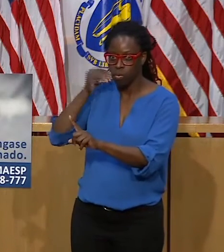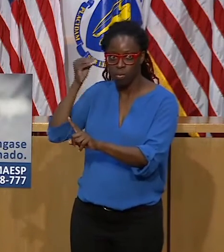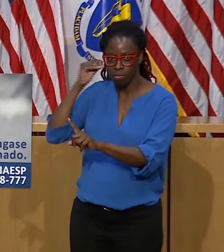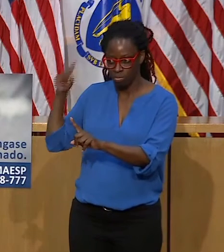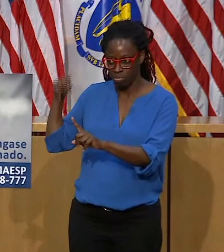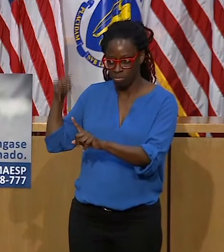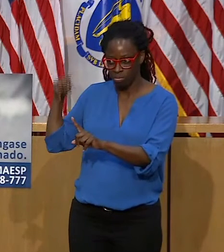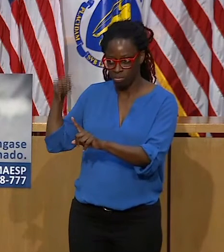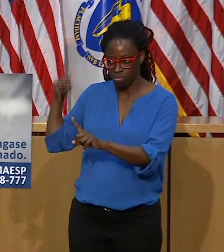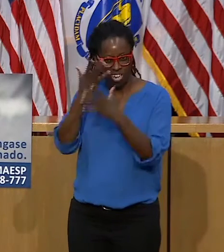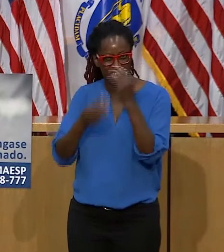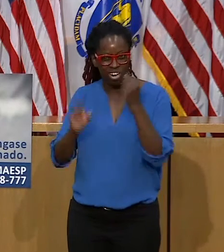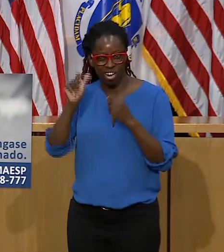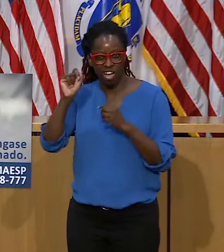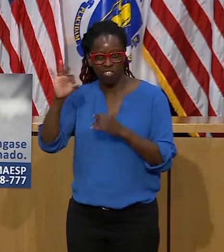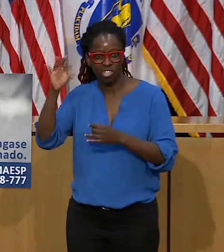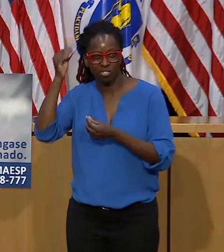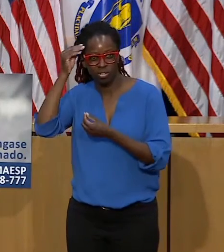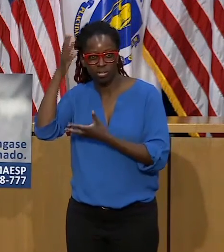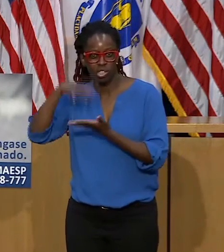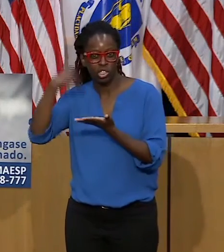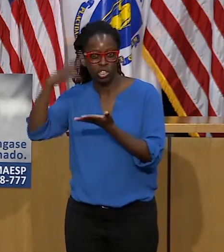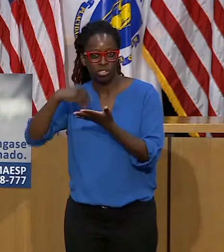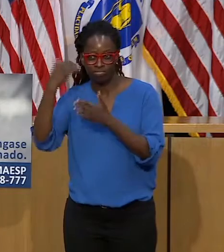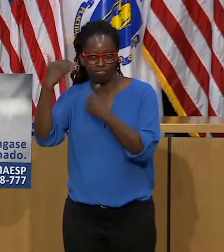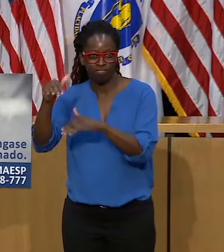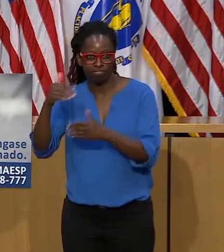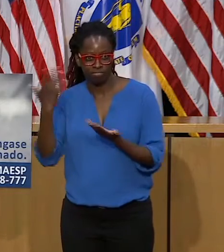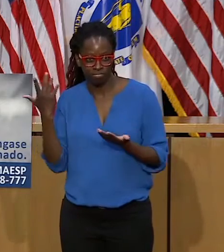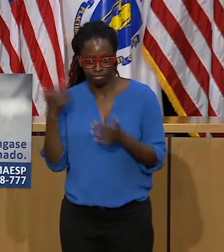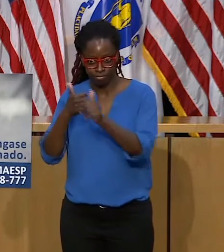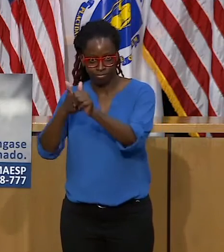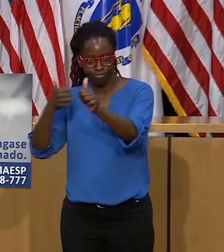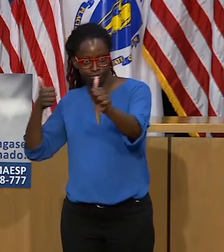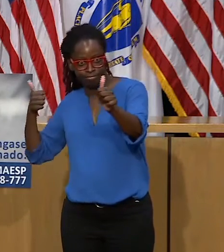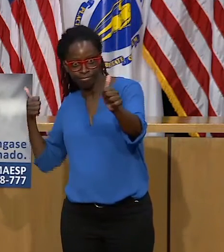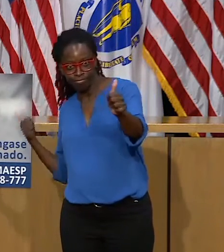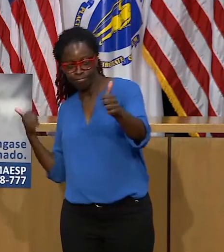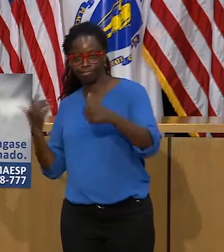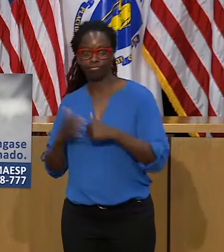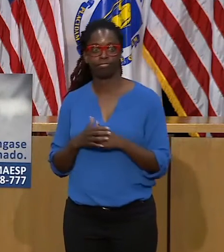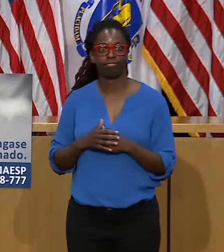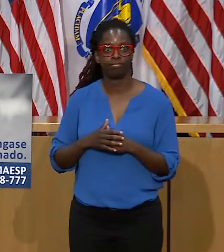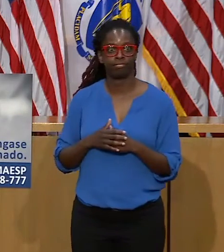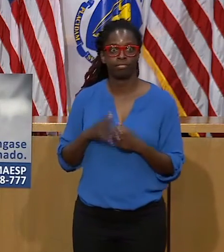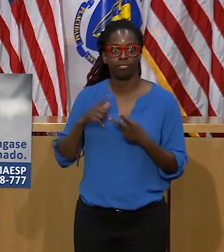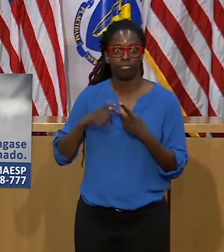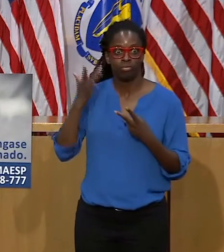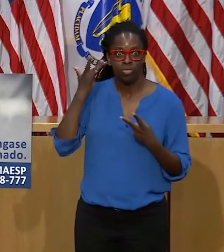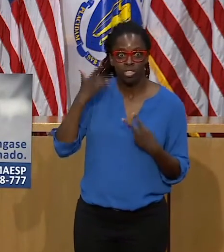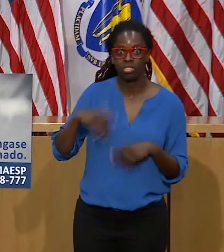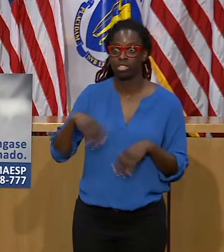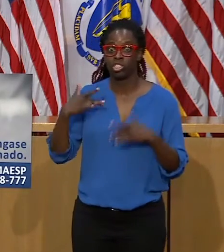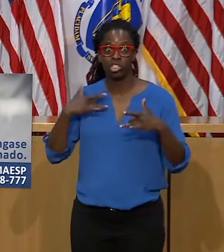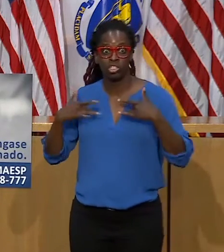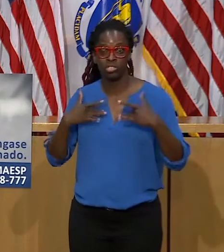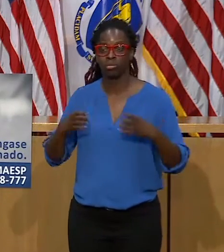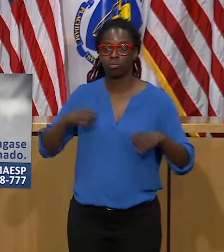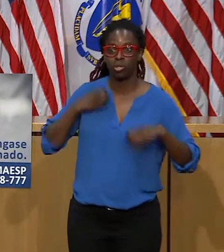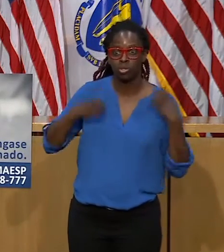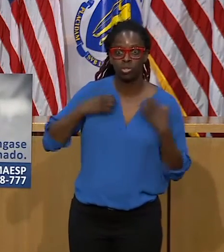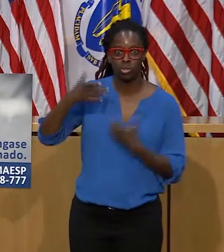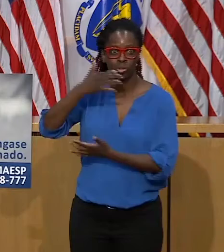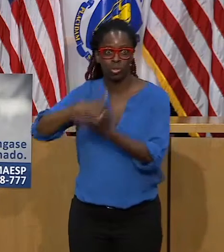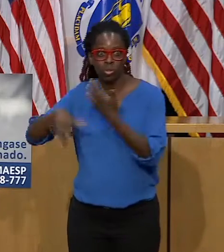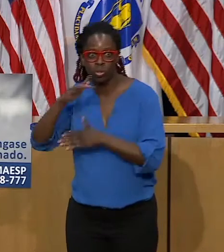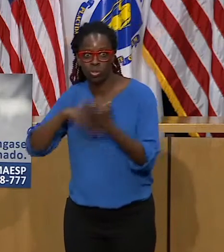exacerbating issues of mental health, food insecurity, and social and emotional development. At the same time, when some students are not in school, they